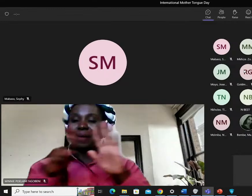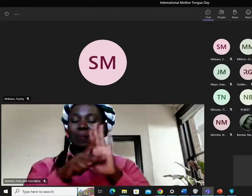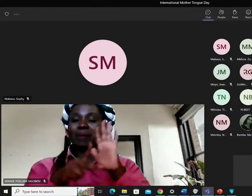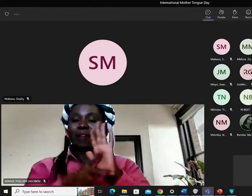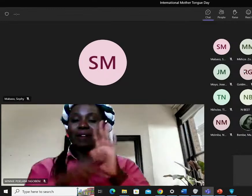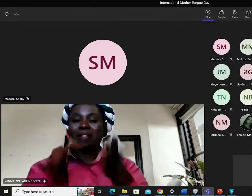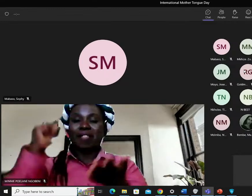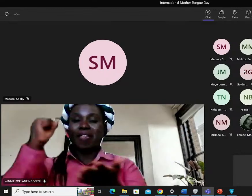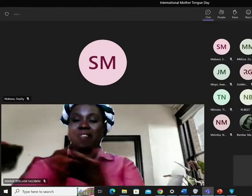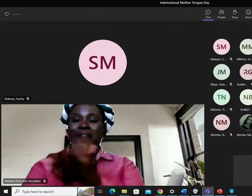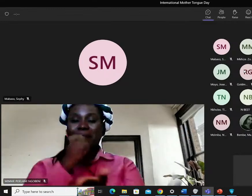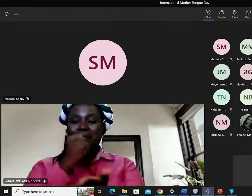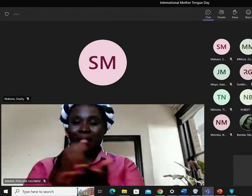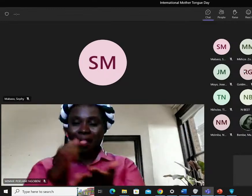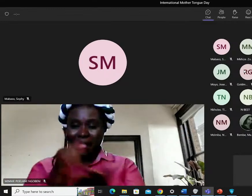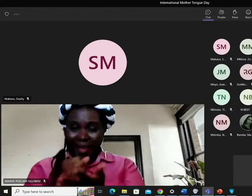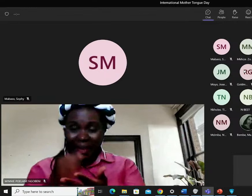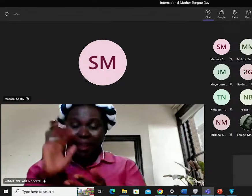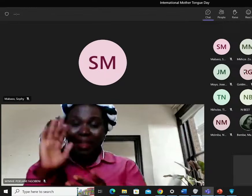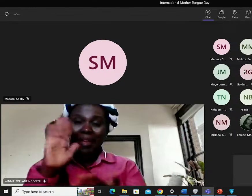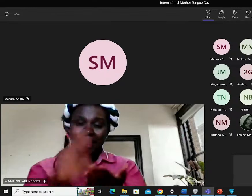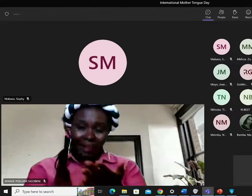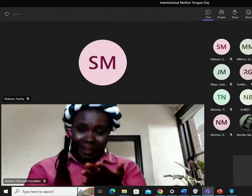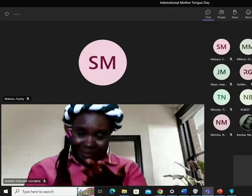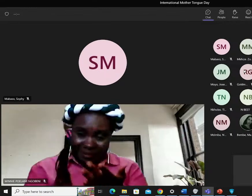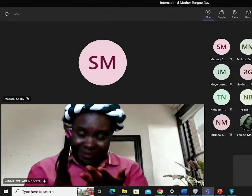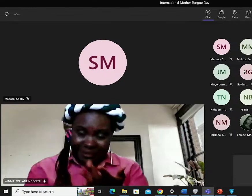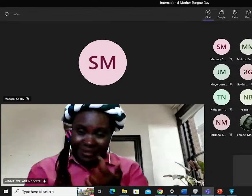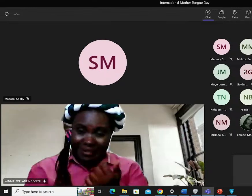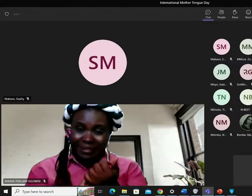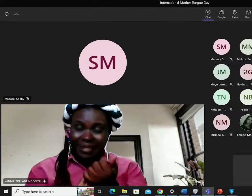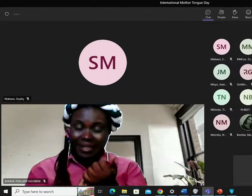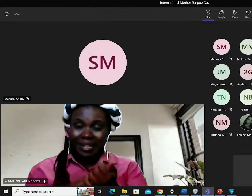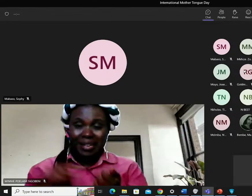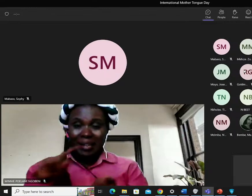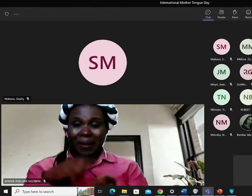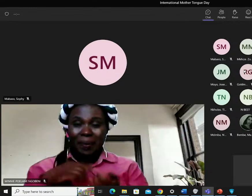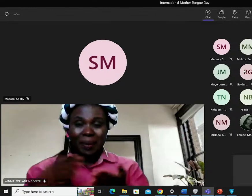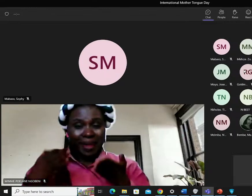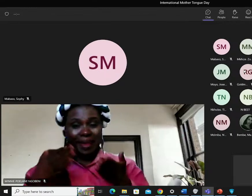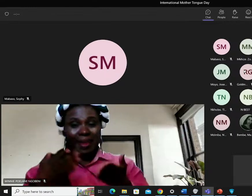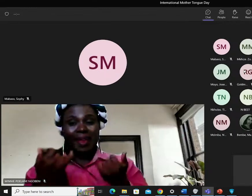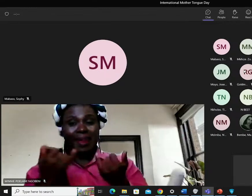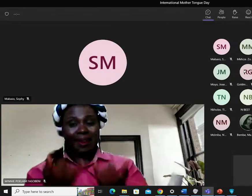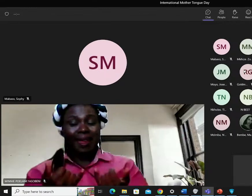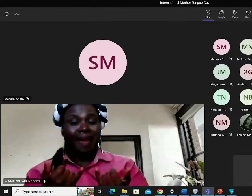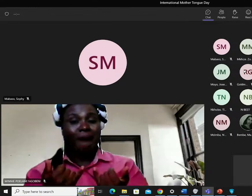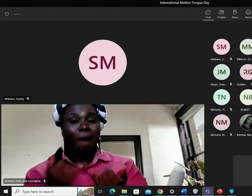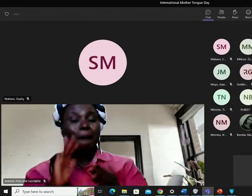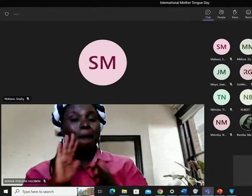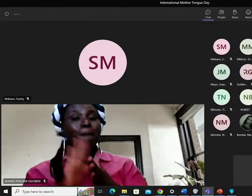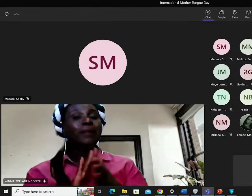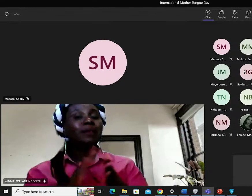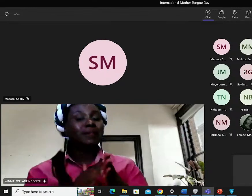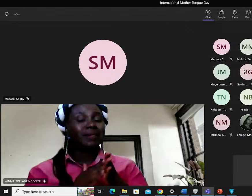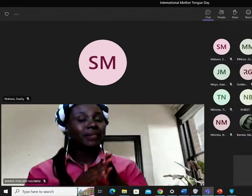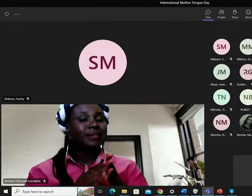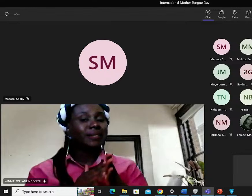approved. And we are here now because